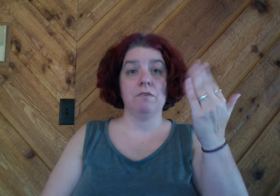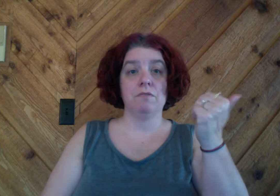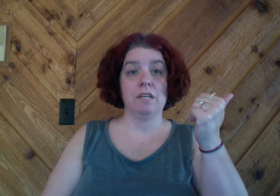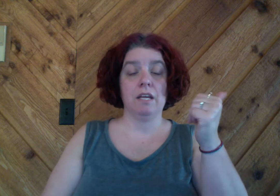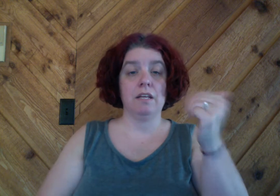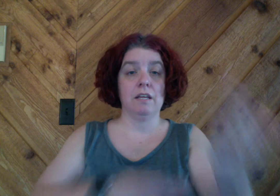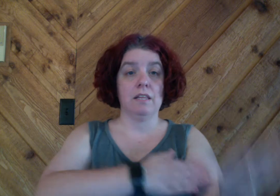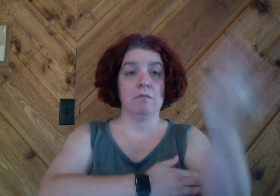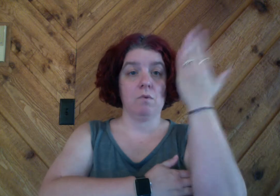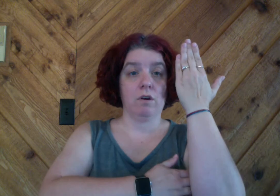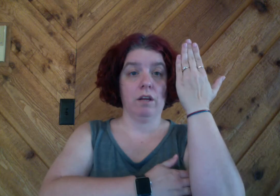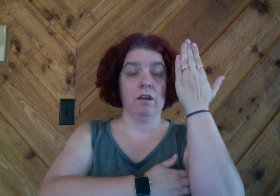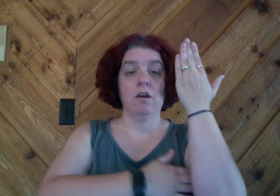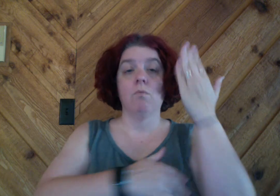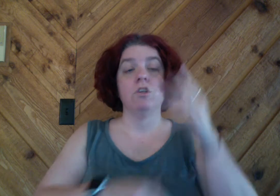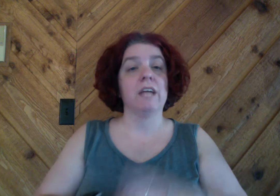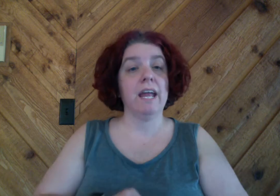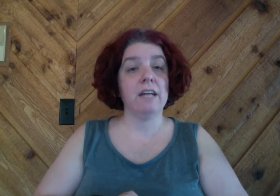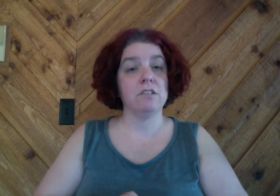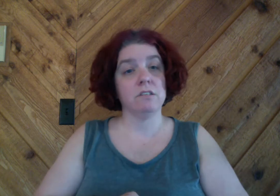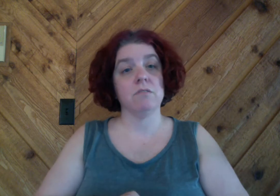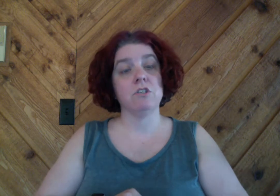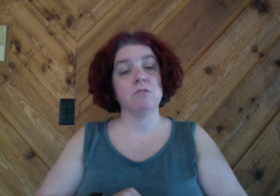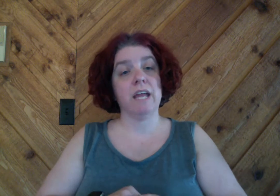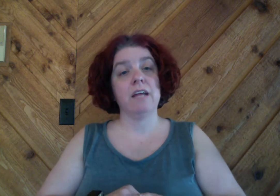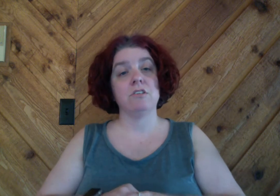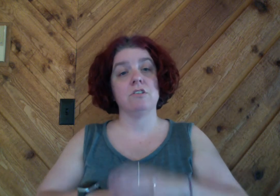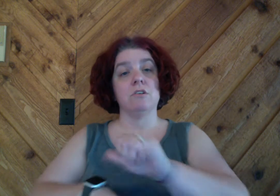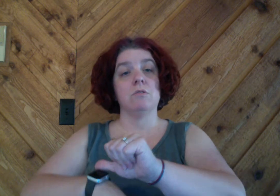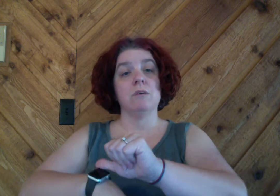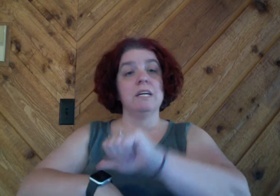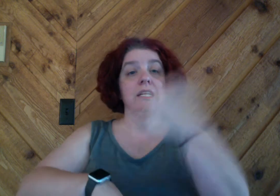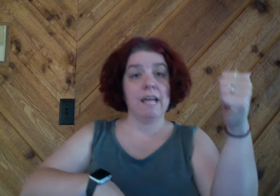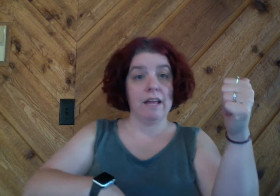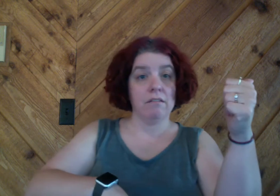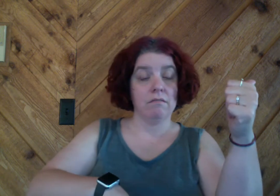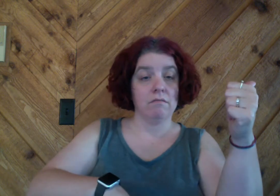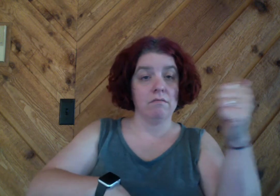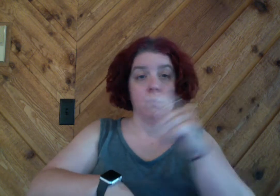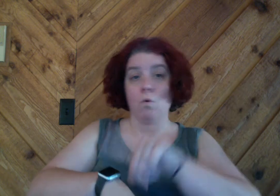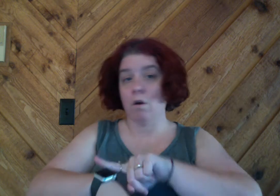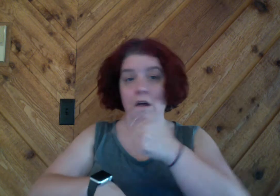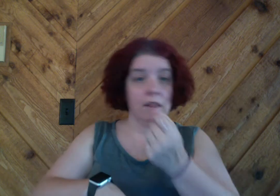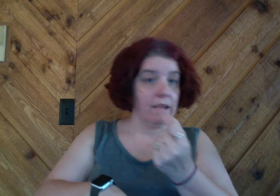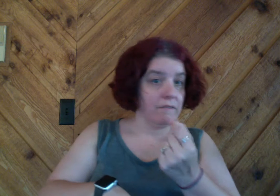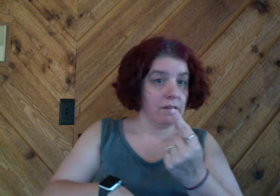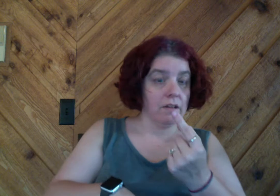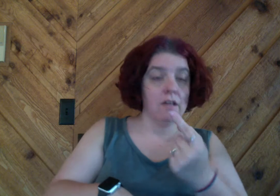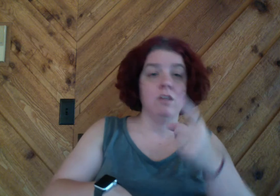7:15 in the morning. What you can't do is you can't do 10 or 11. You have